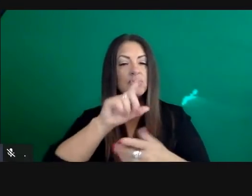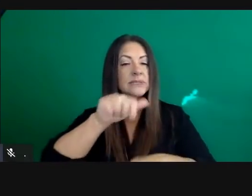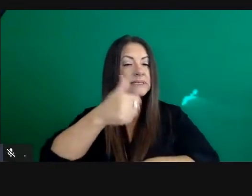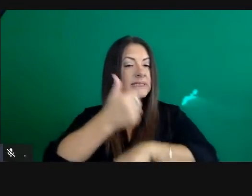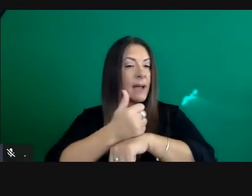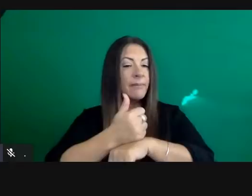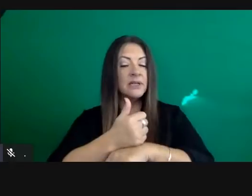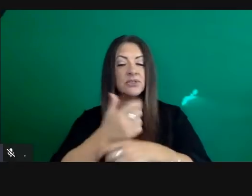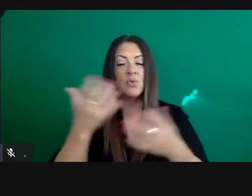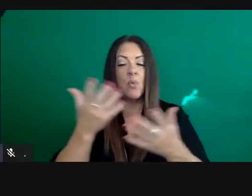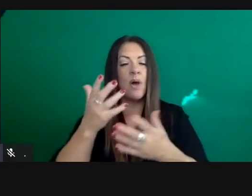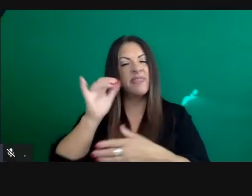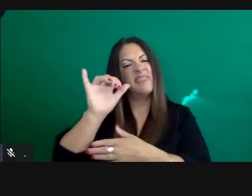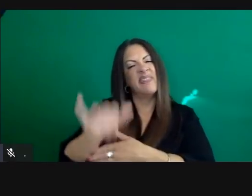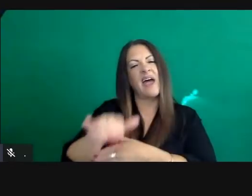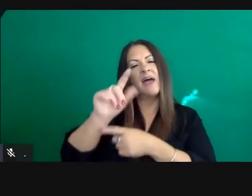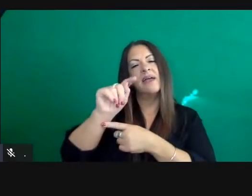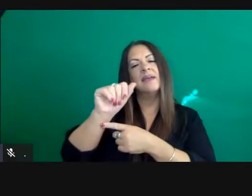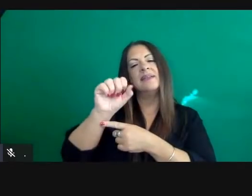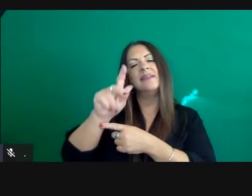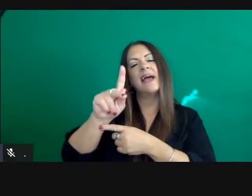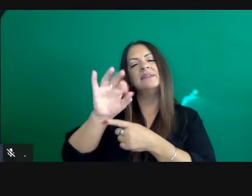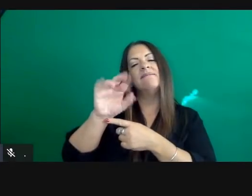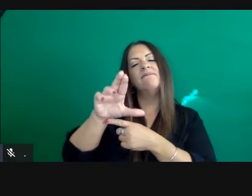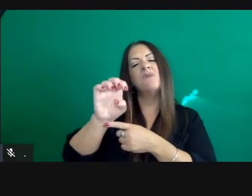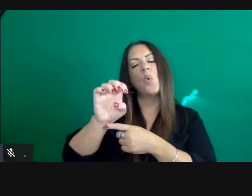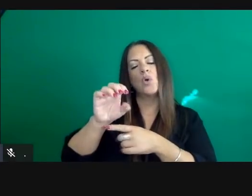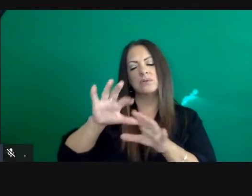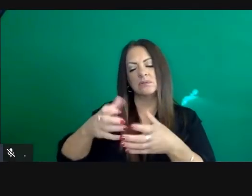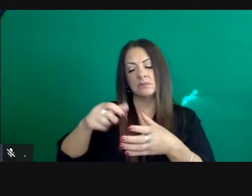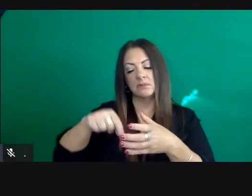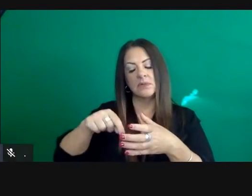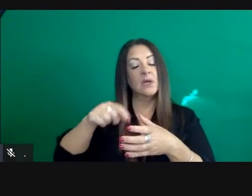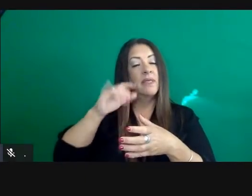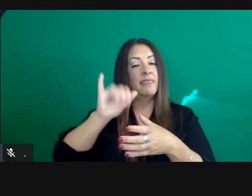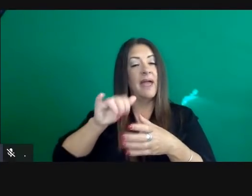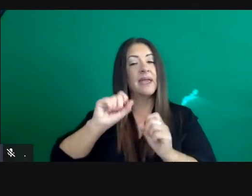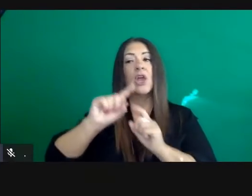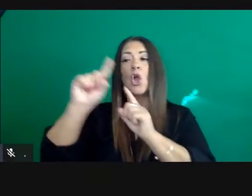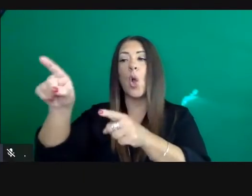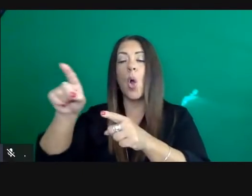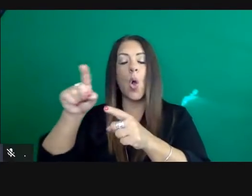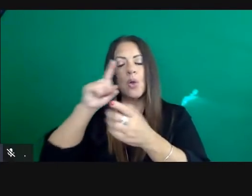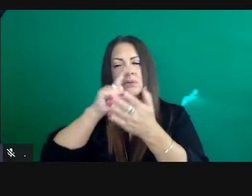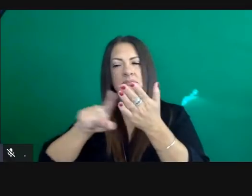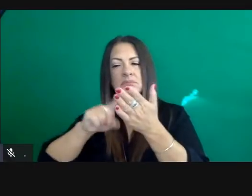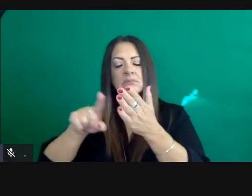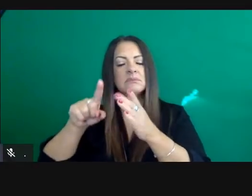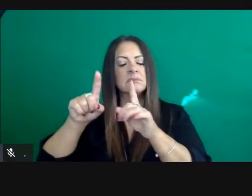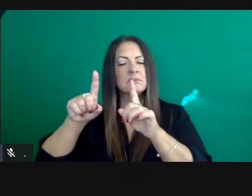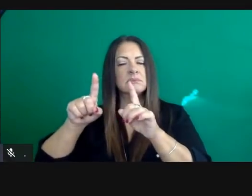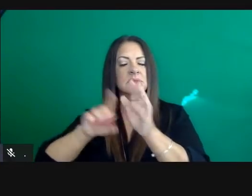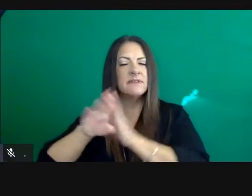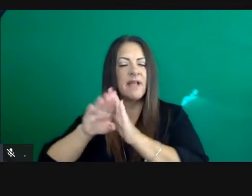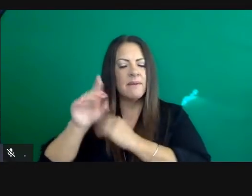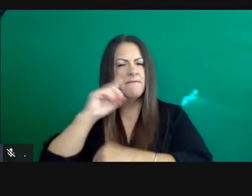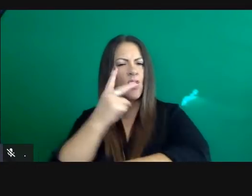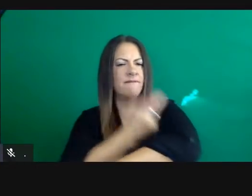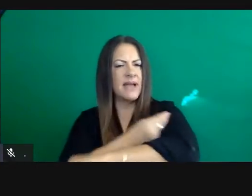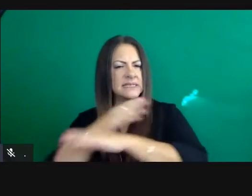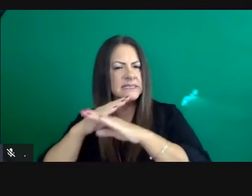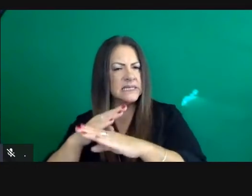that task force to test any potential vaccine that you mentioned a few weeks ago? Oh, sure. Thanks for both questions,